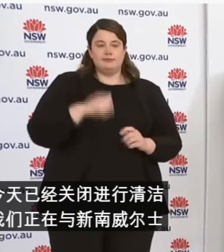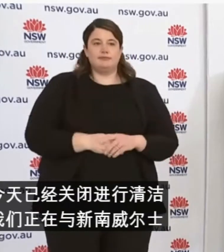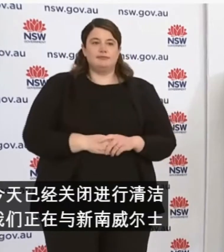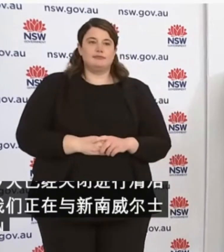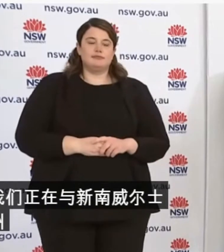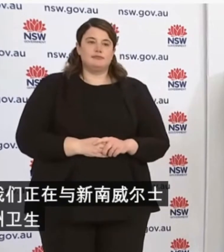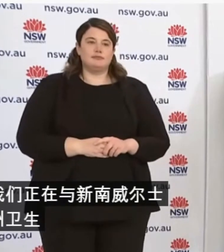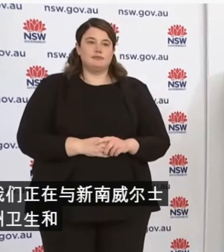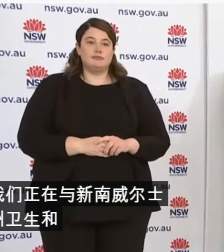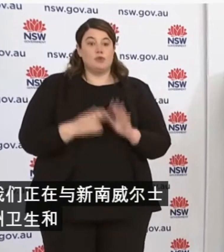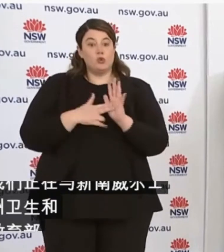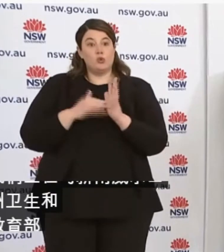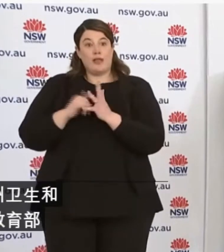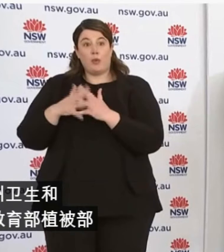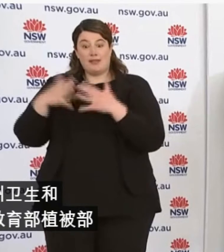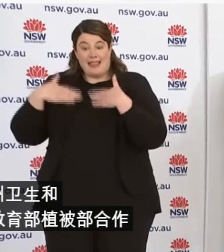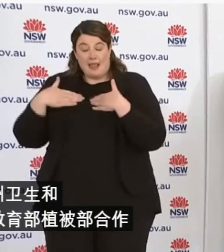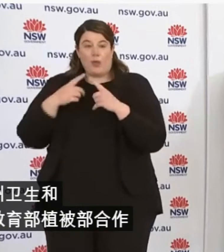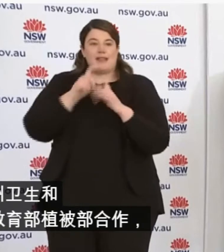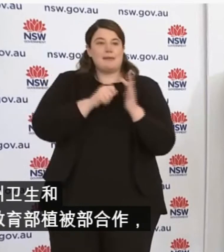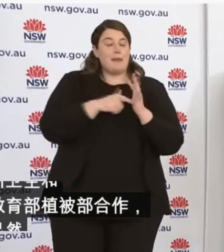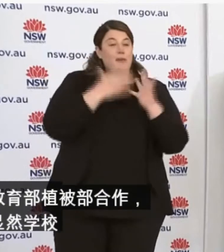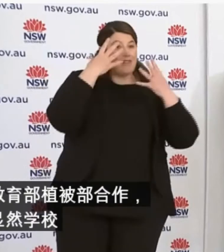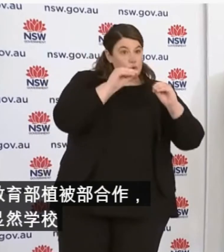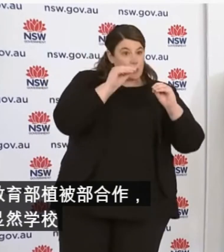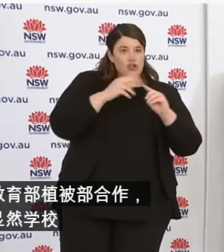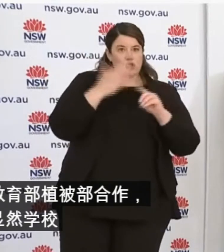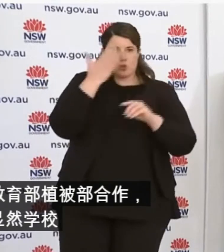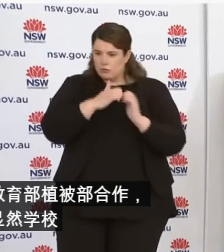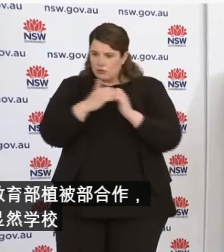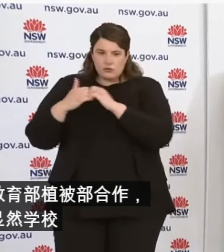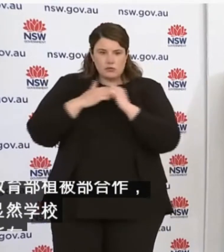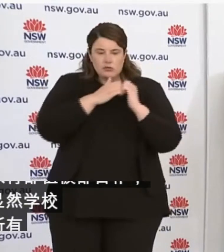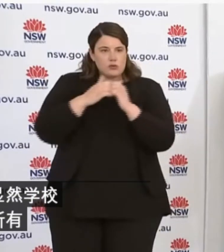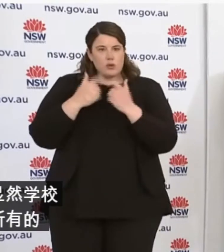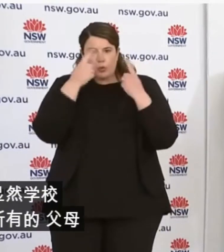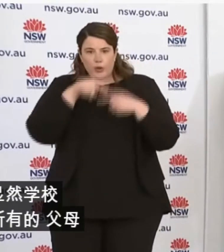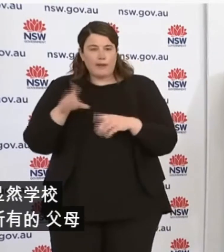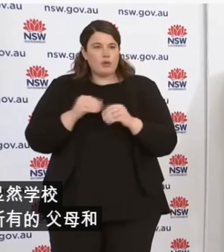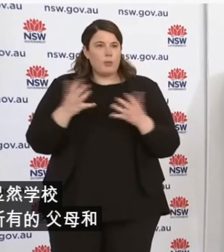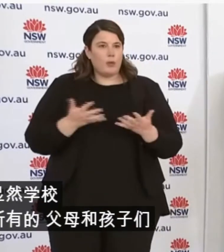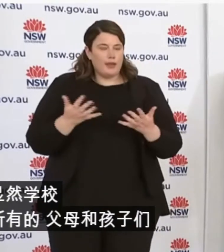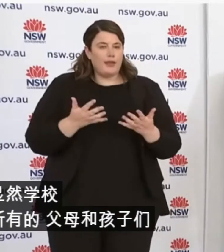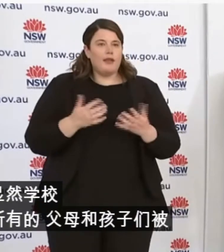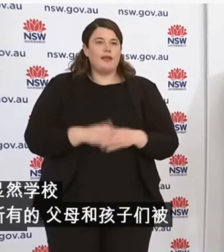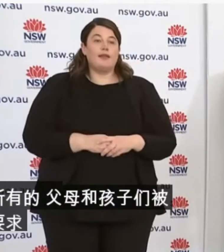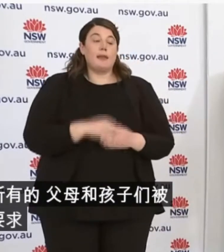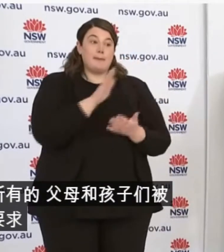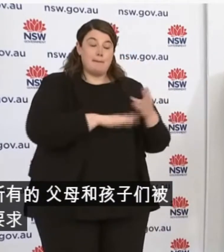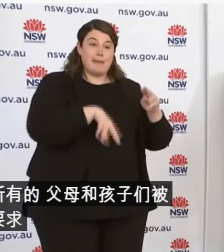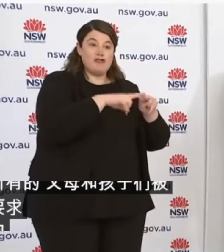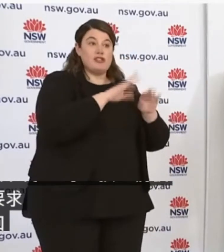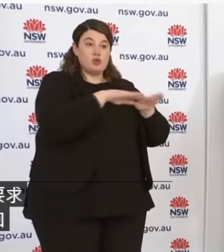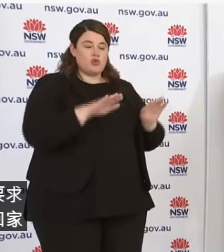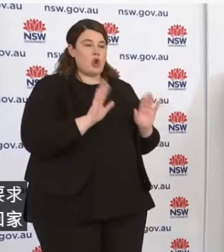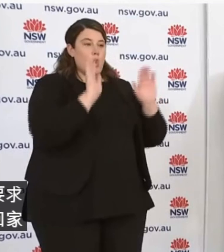Wales Health and Department of Education and obviously the school. All of the parents and the children are asked to go